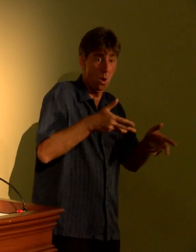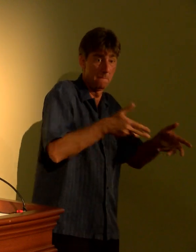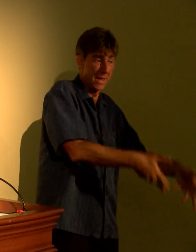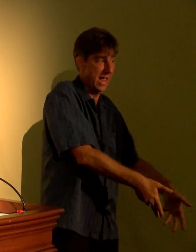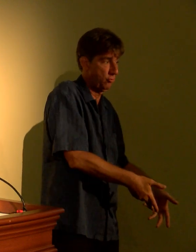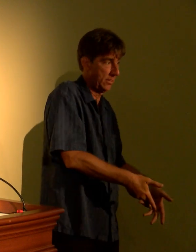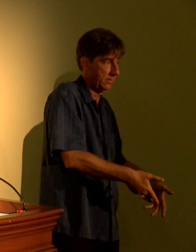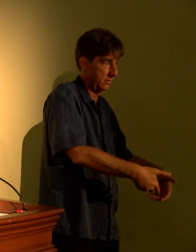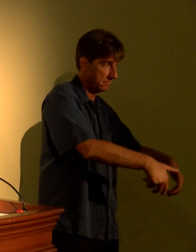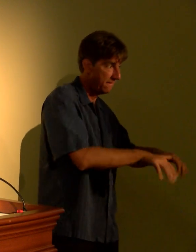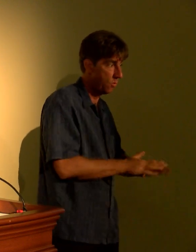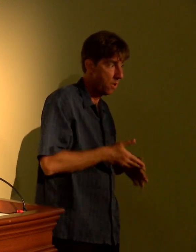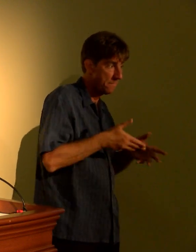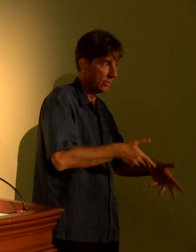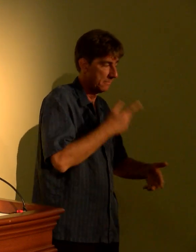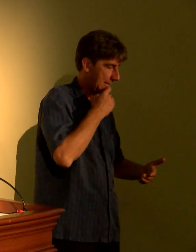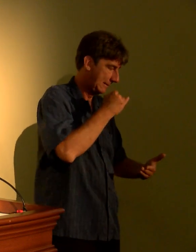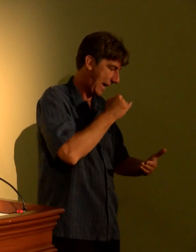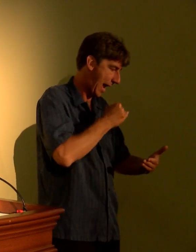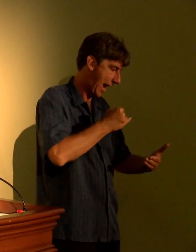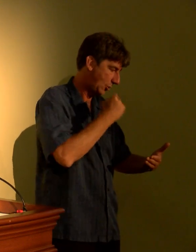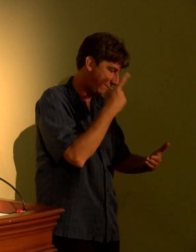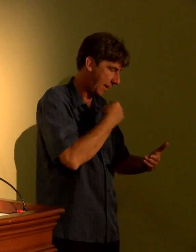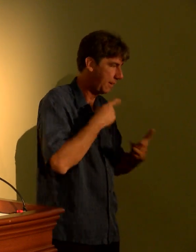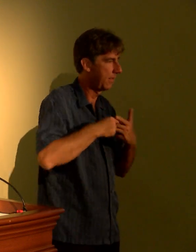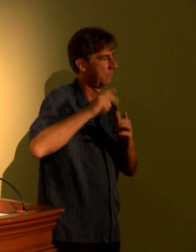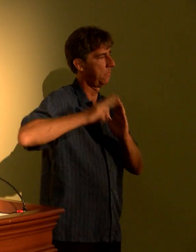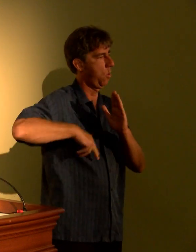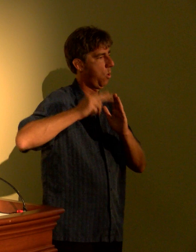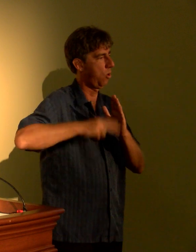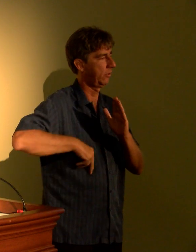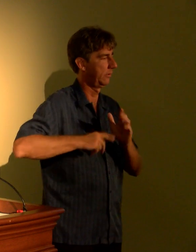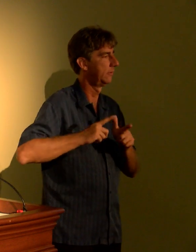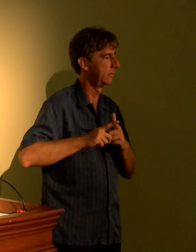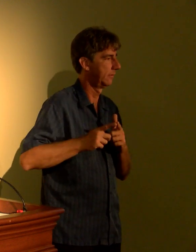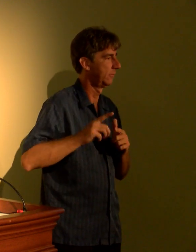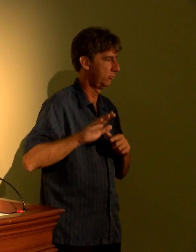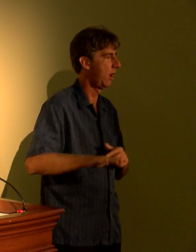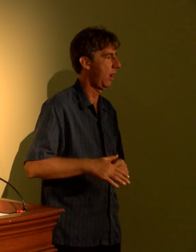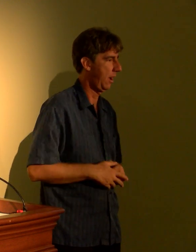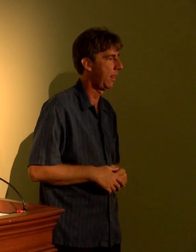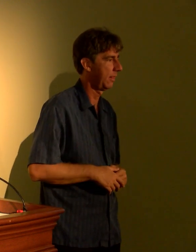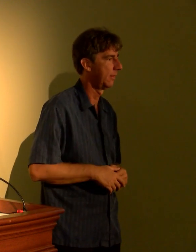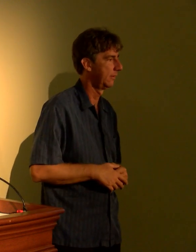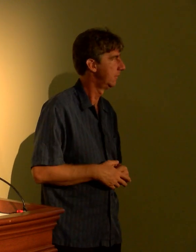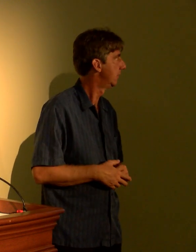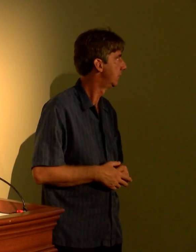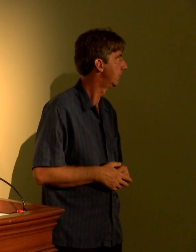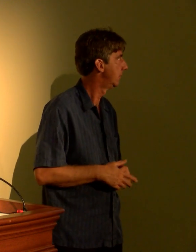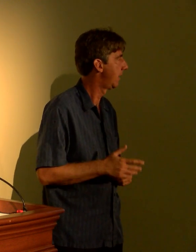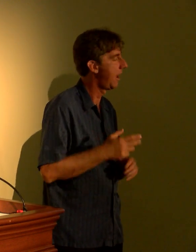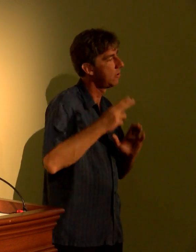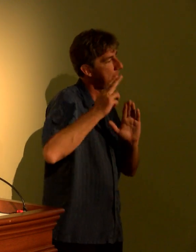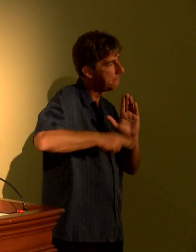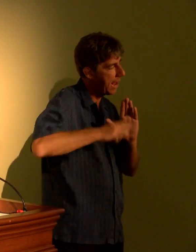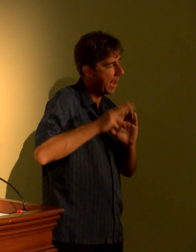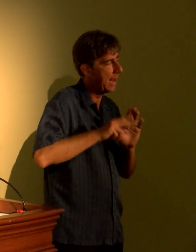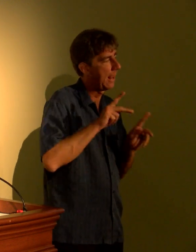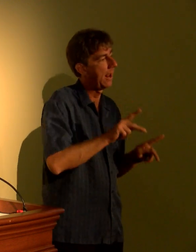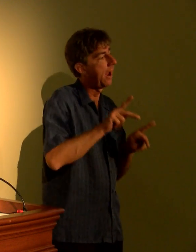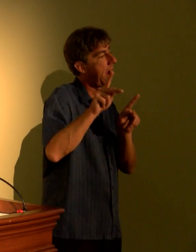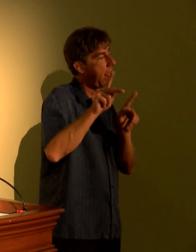face and then do a portrait of the child in a variety of ways, as if the child were alive. He